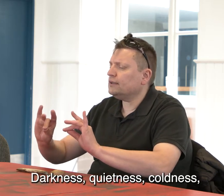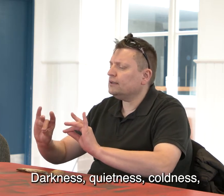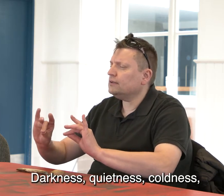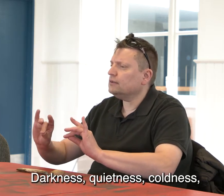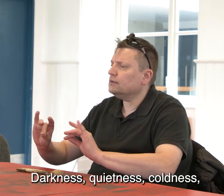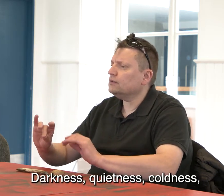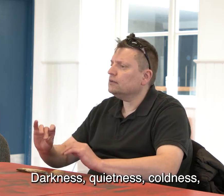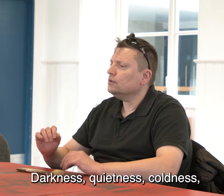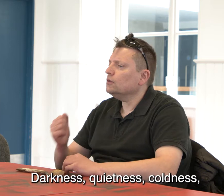quietness,